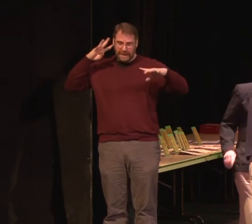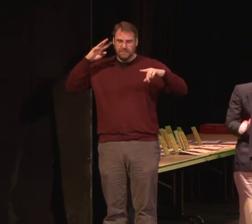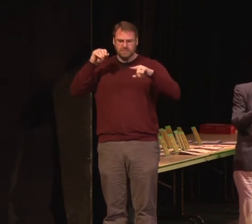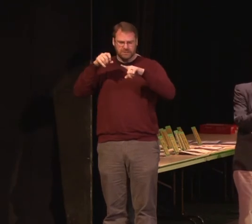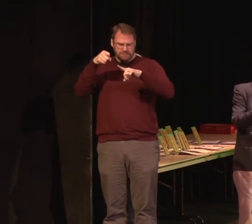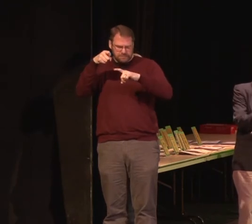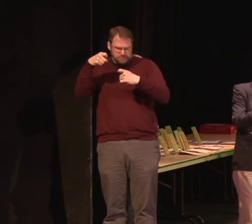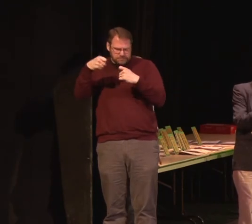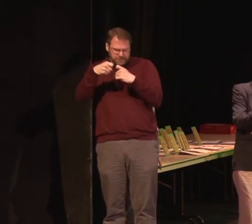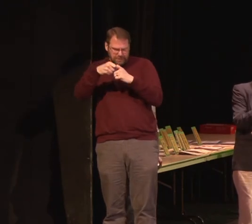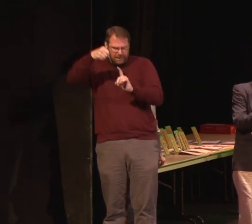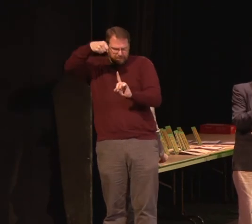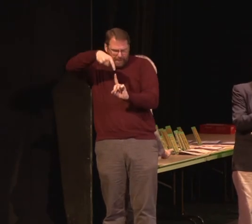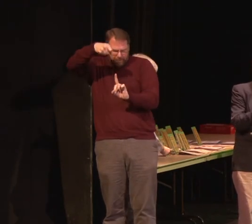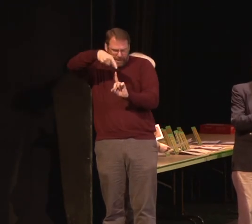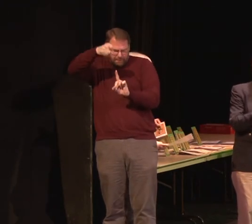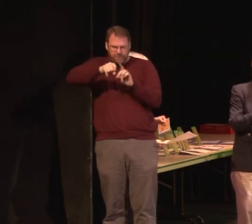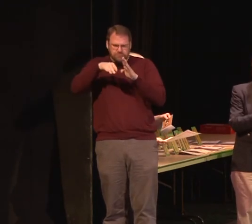Effect.